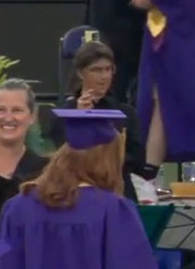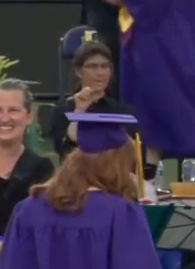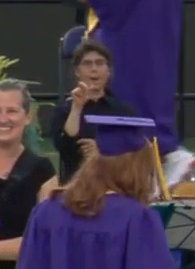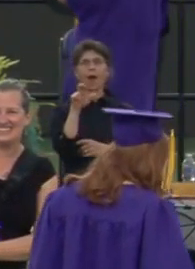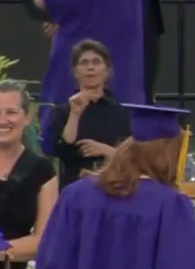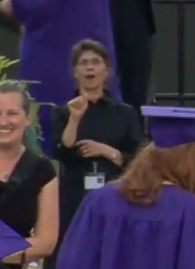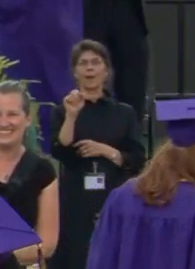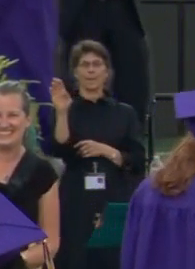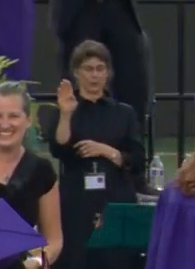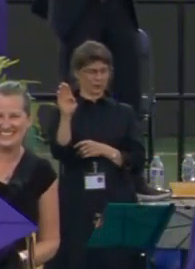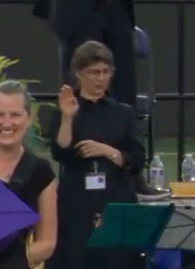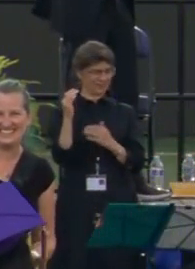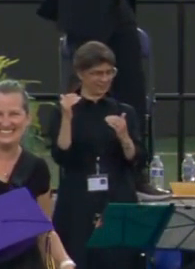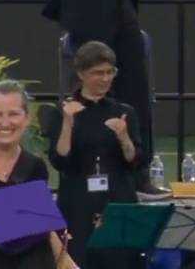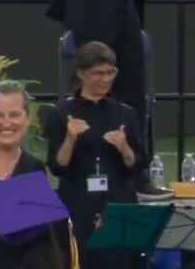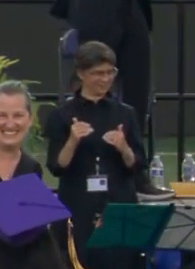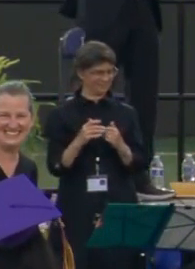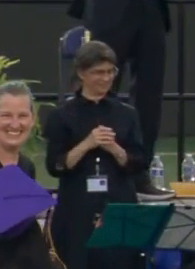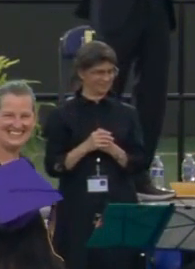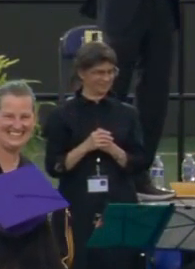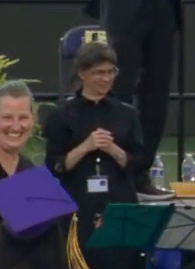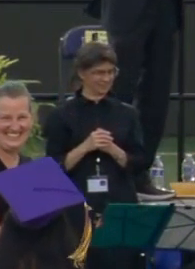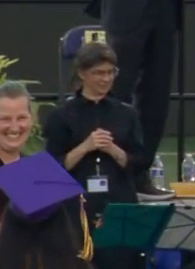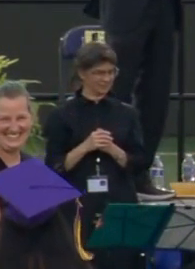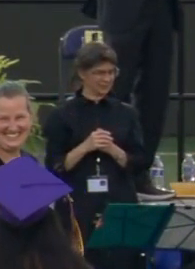Mara Birch.